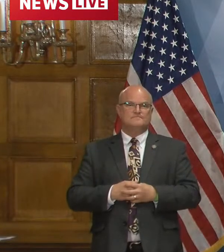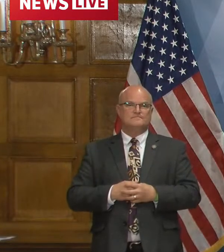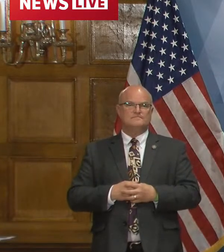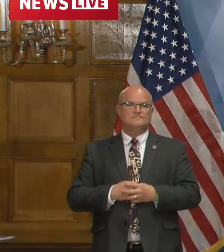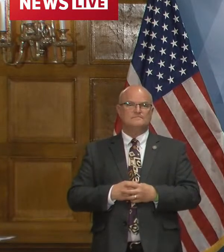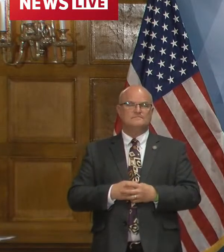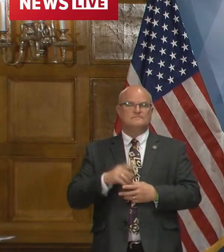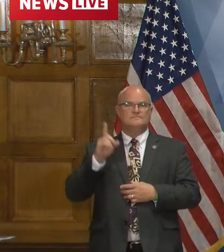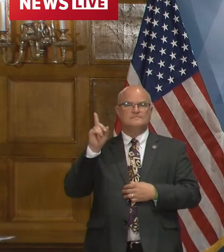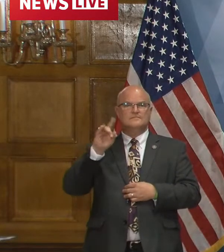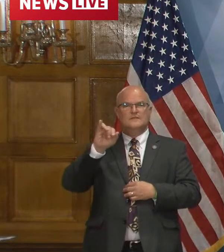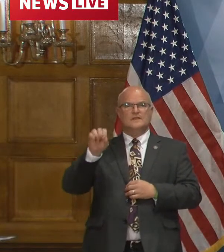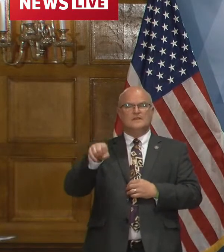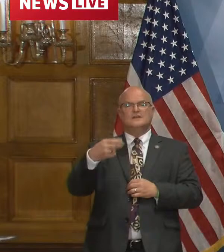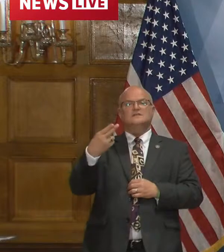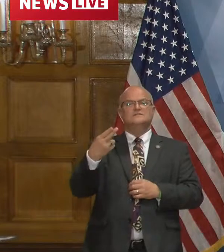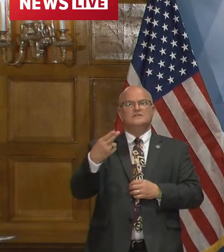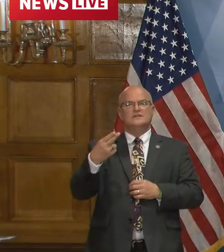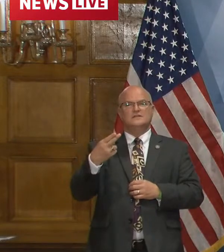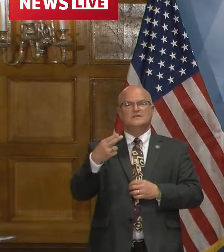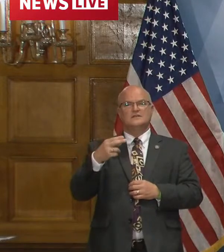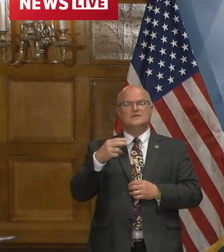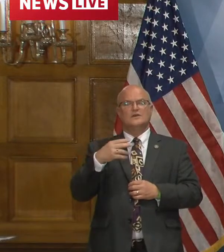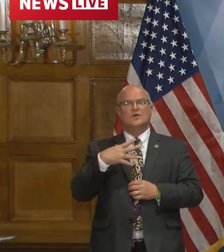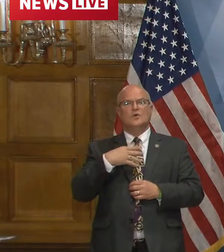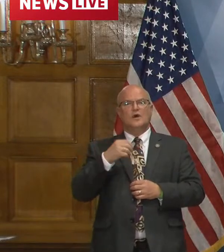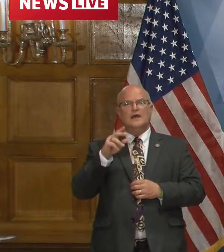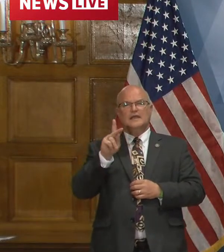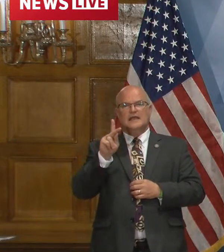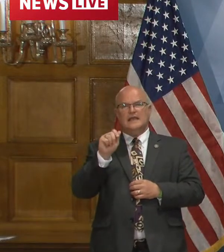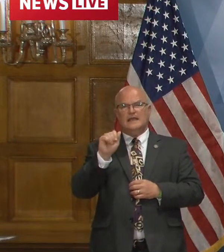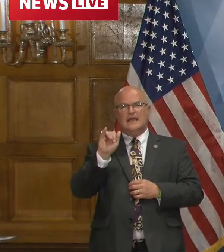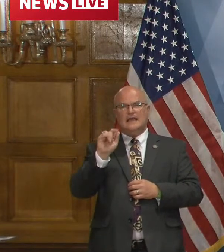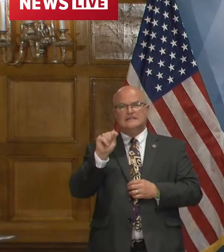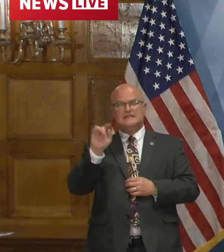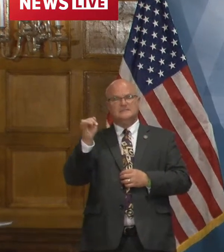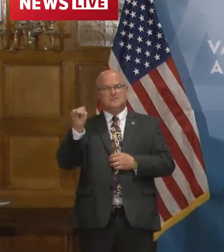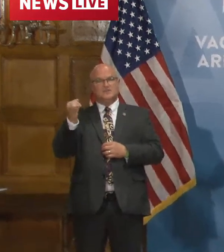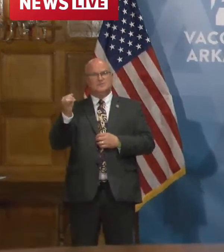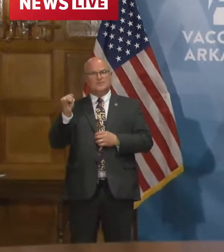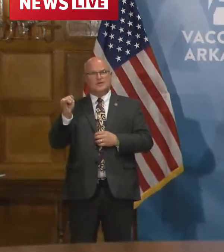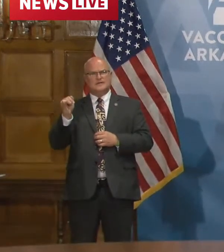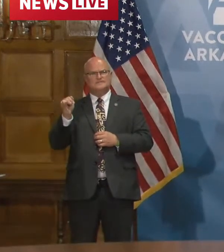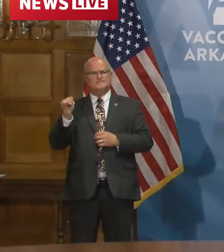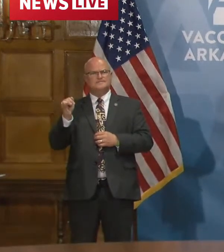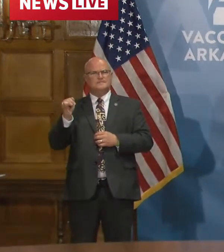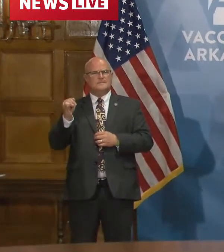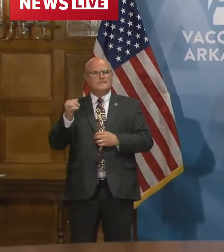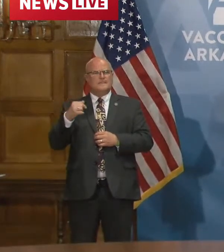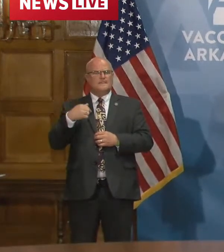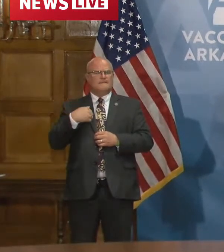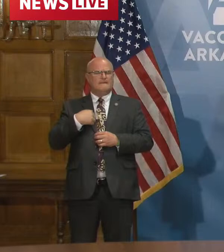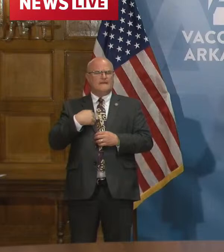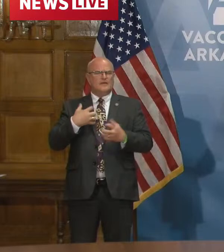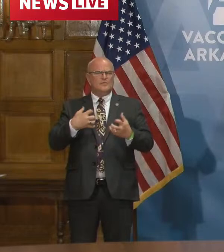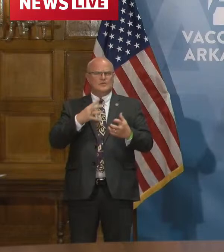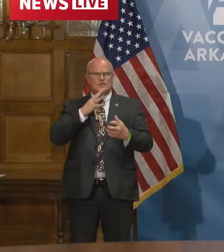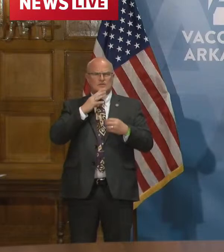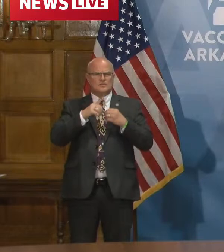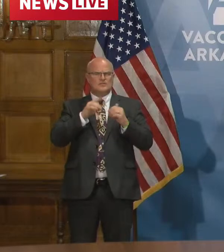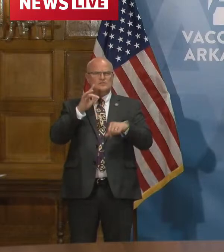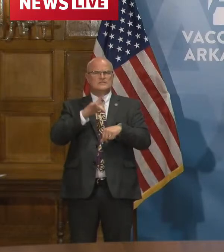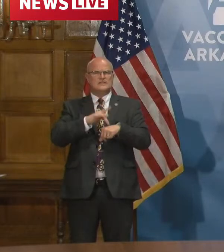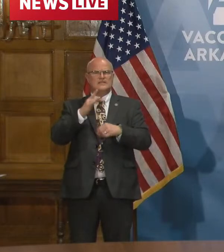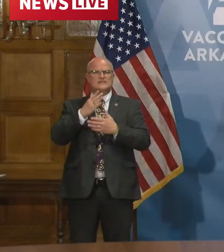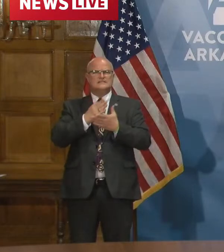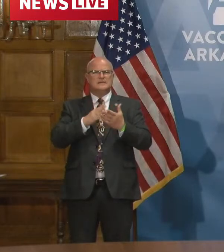Any other questions? Governor, this is Josh. Yes, sir. This is Josh White with KEIT in Jonesboro. Yes. I just want to talk about you. You